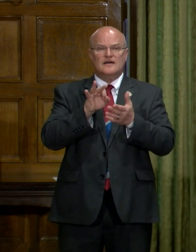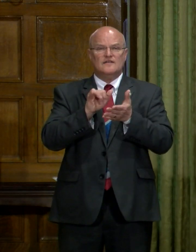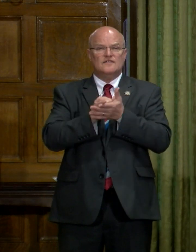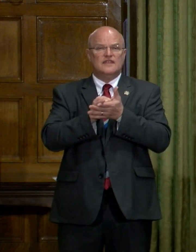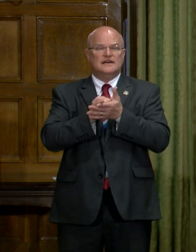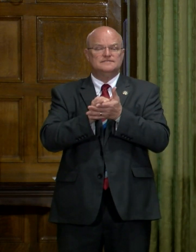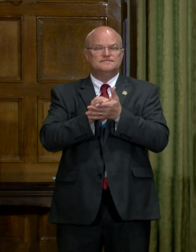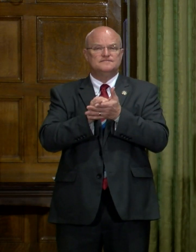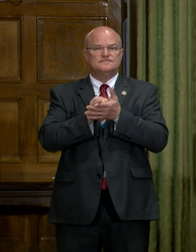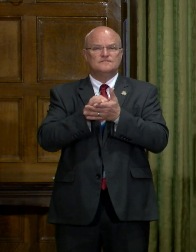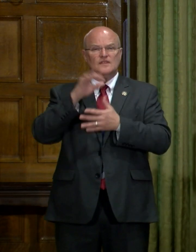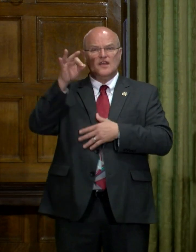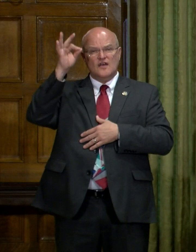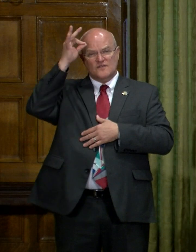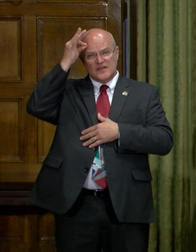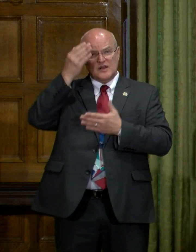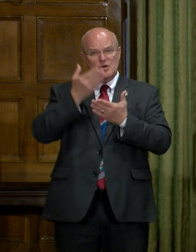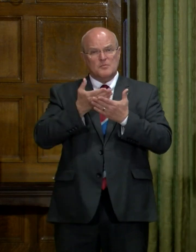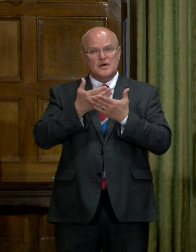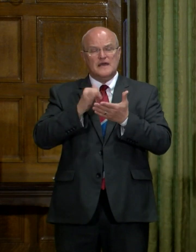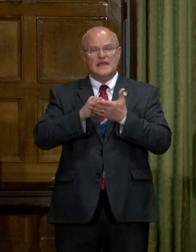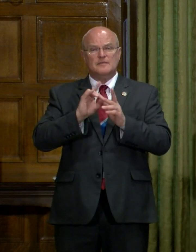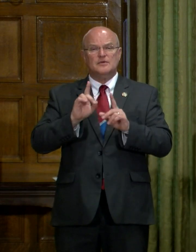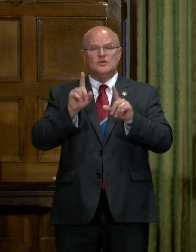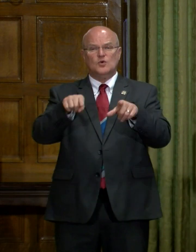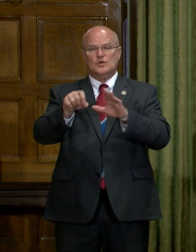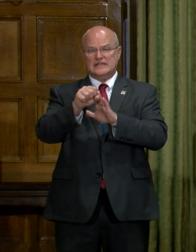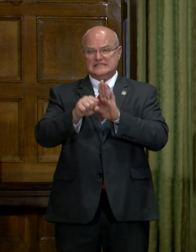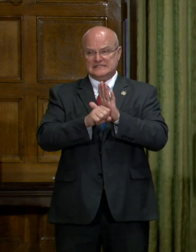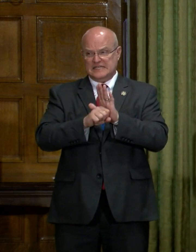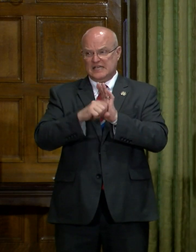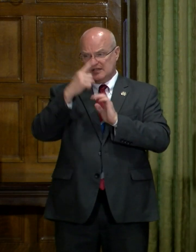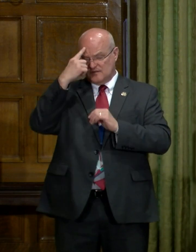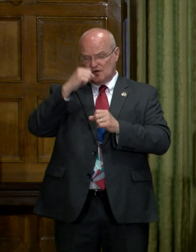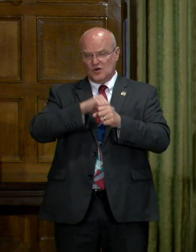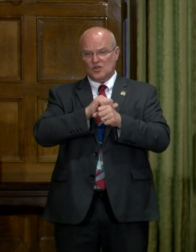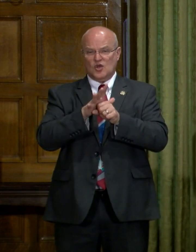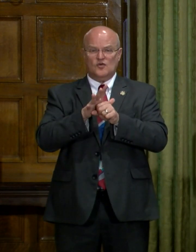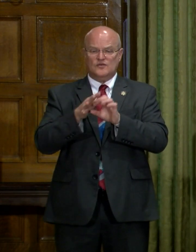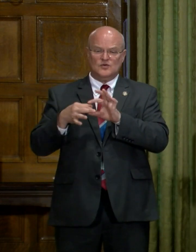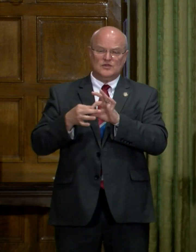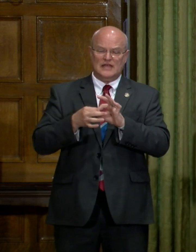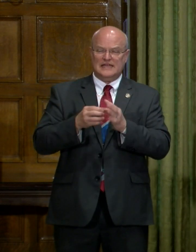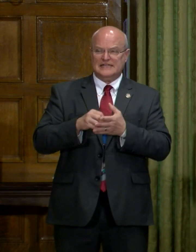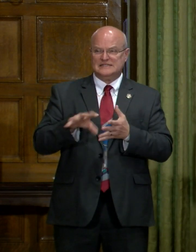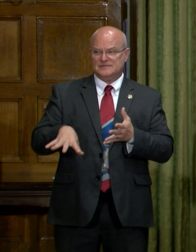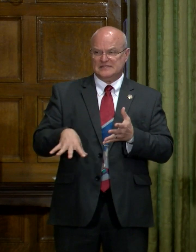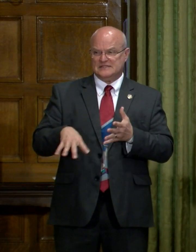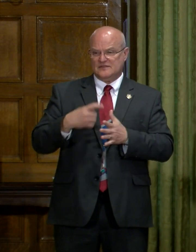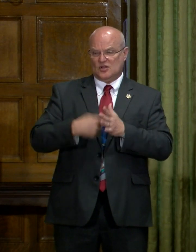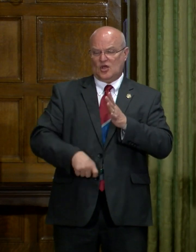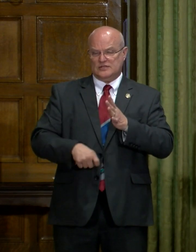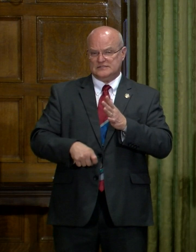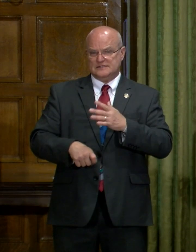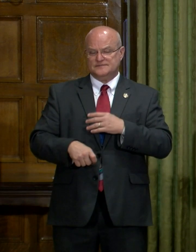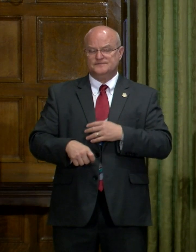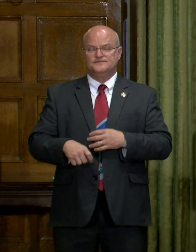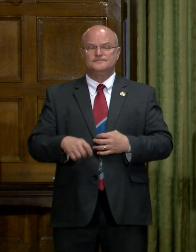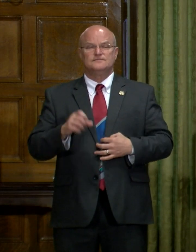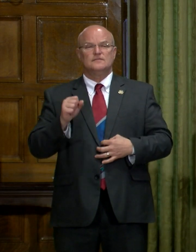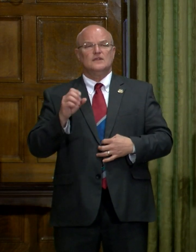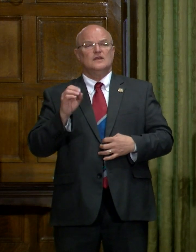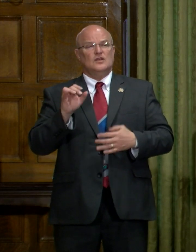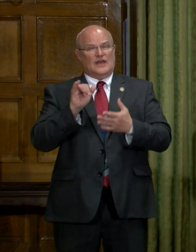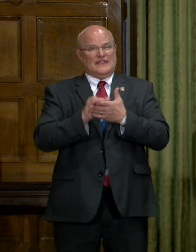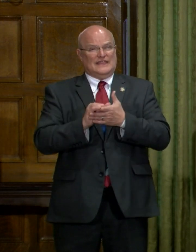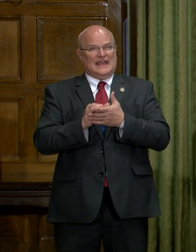the federal money that's going to be going to the states for COVID-related expenses and costs. And